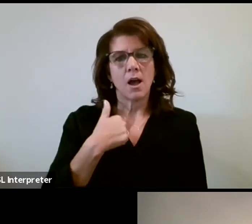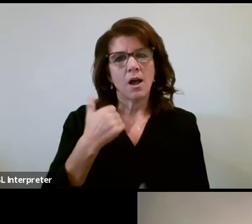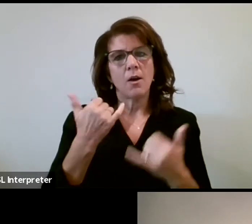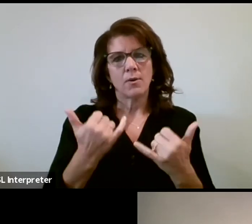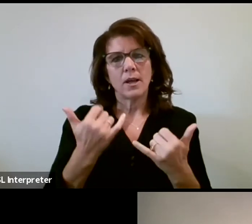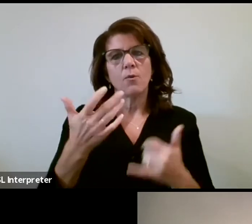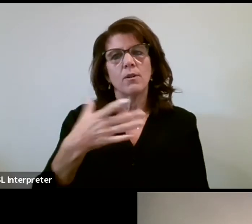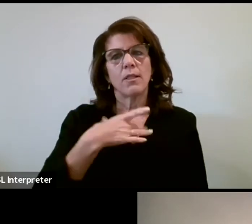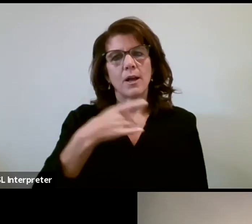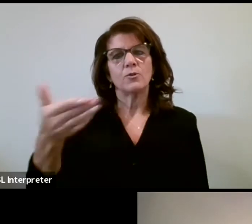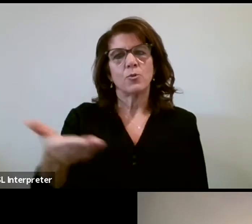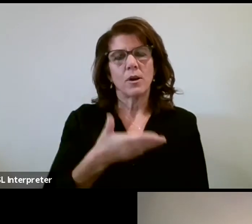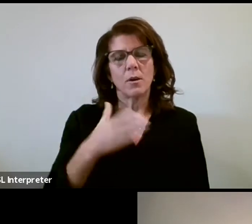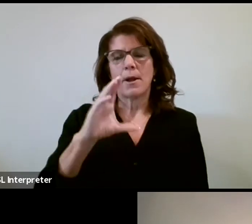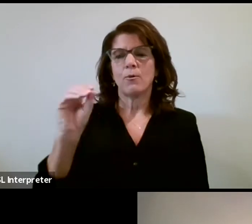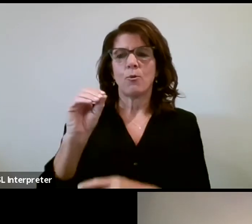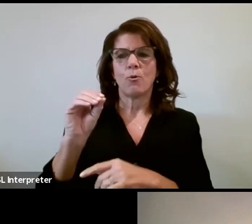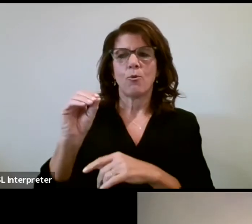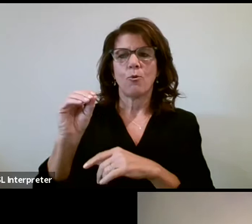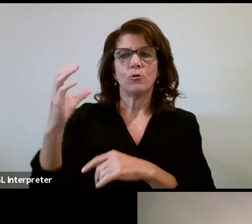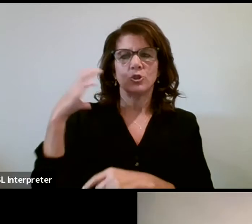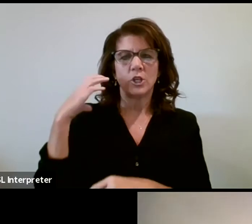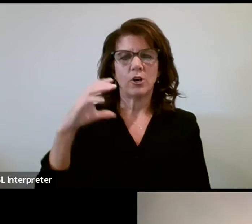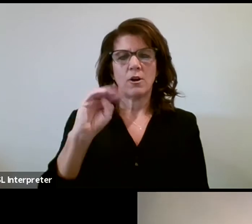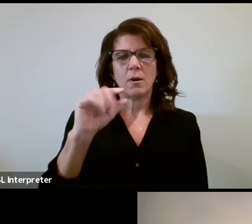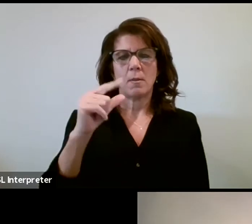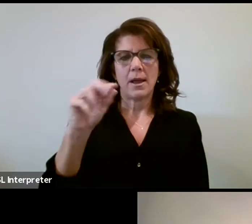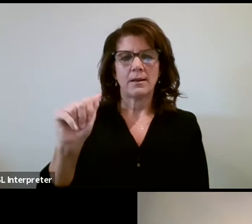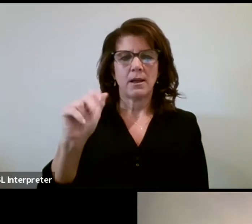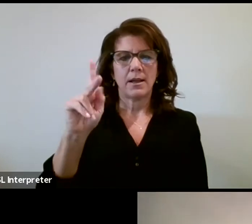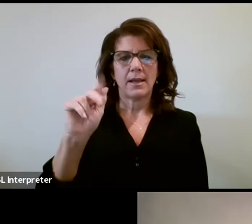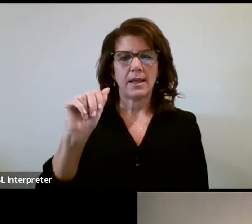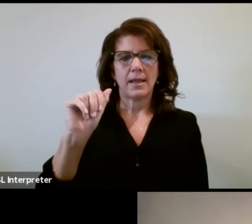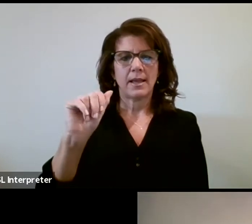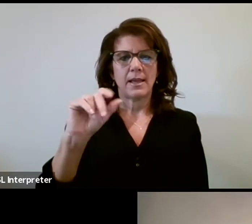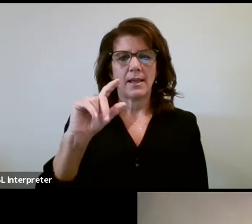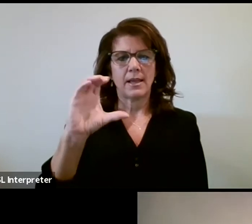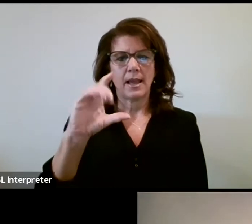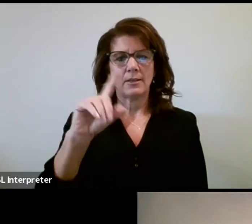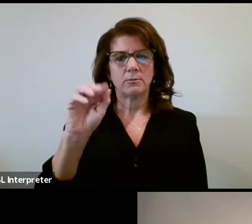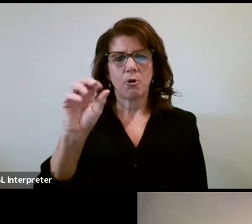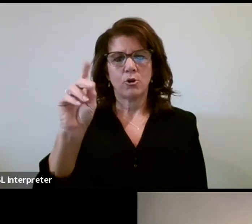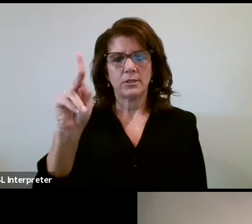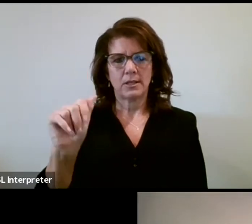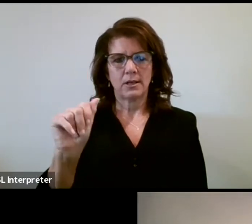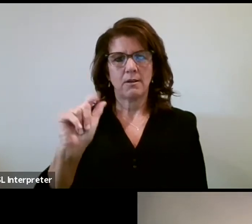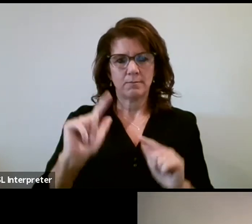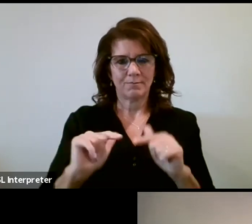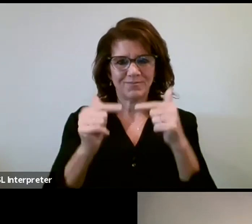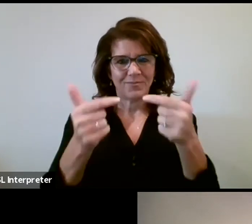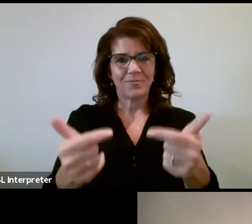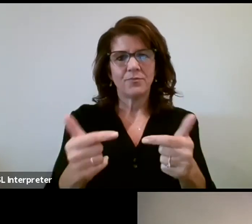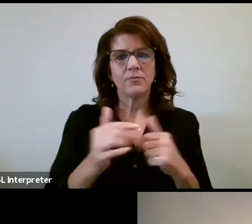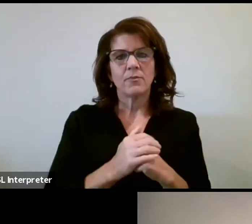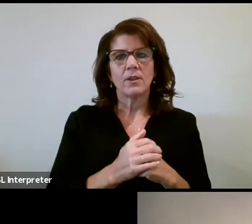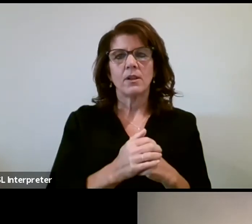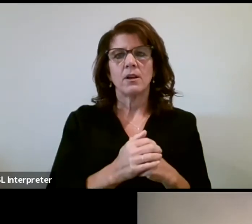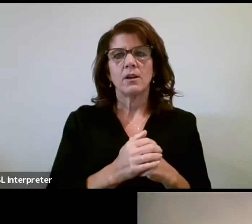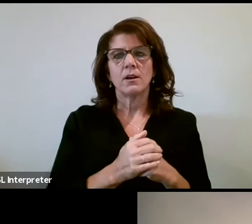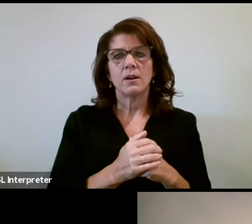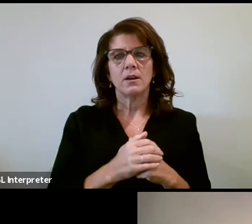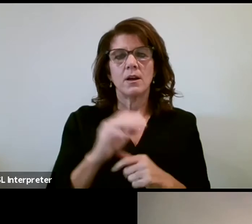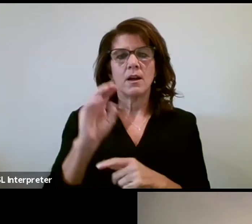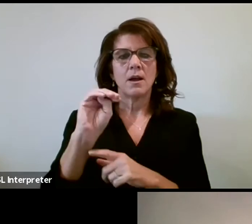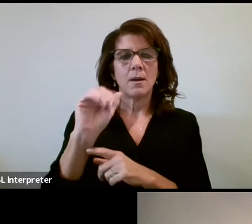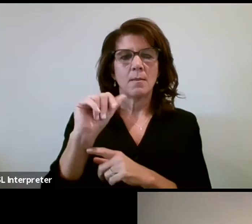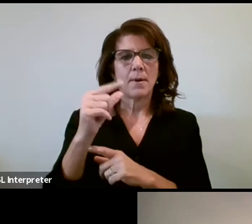to welcome my co-chair, Magda Kaczmarska, to please take the floor.